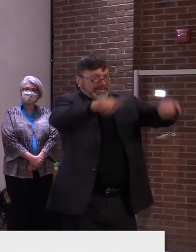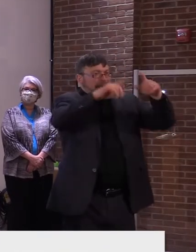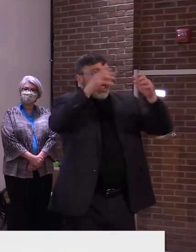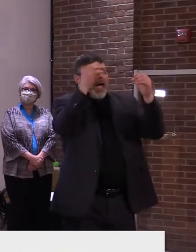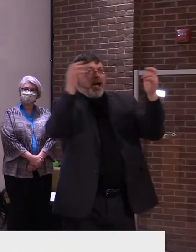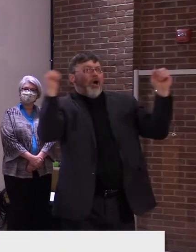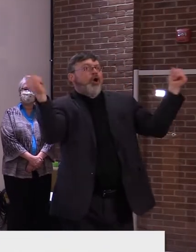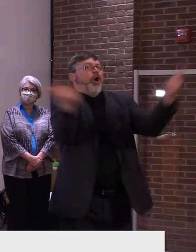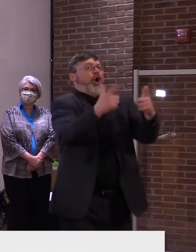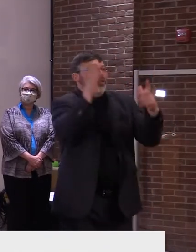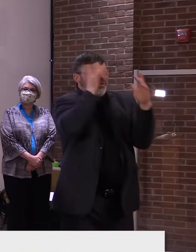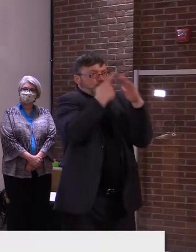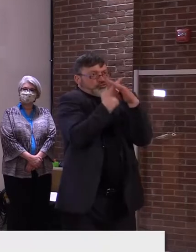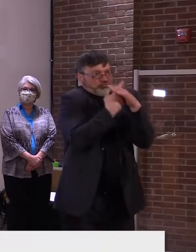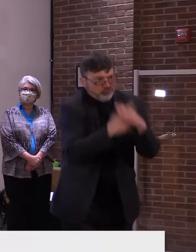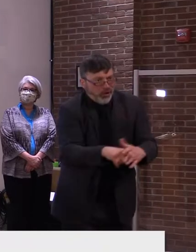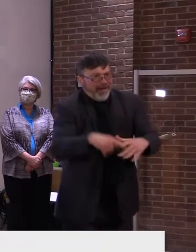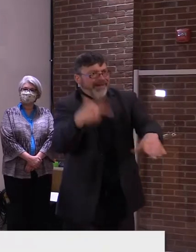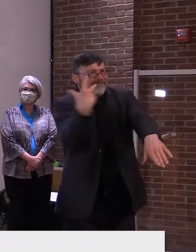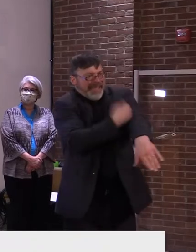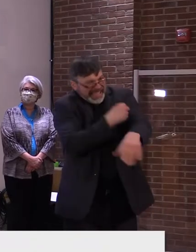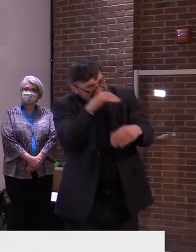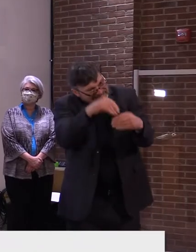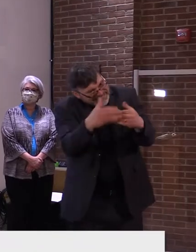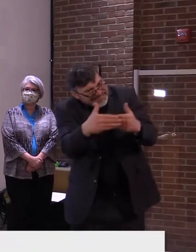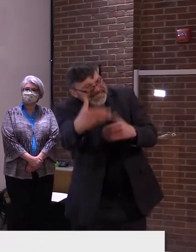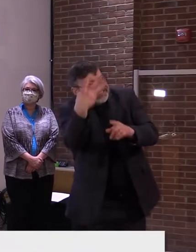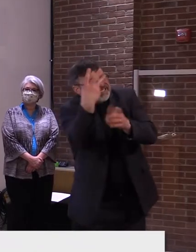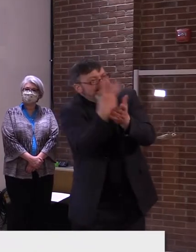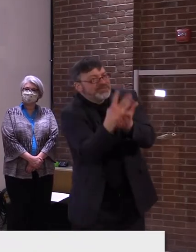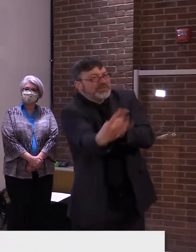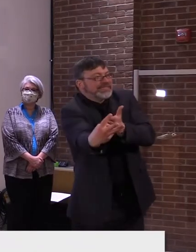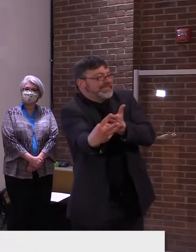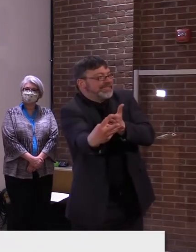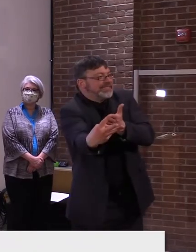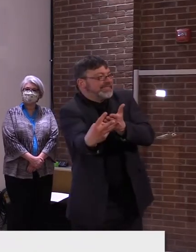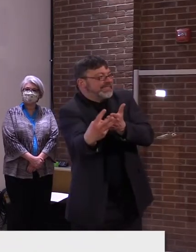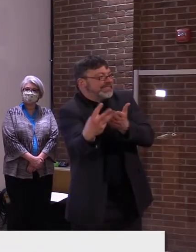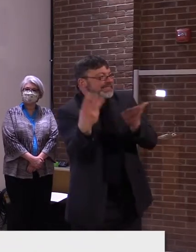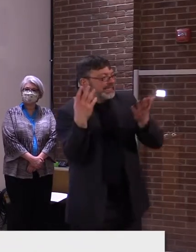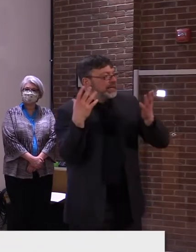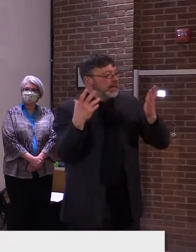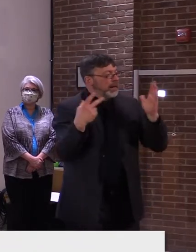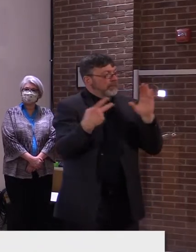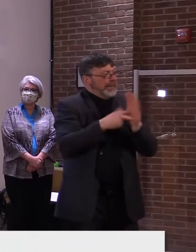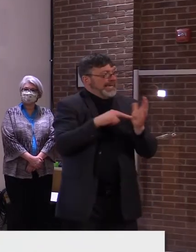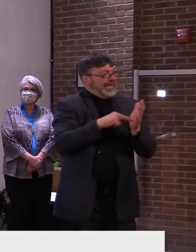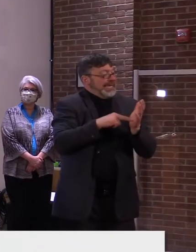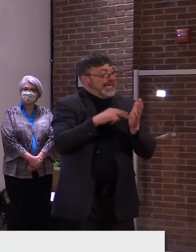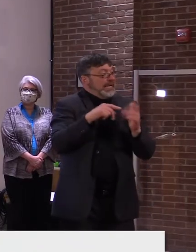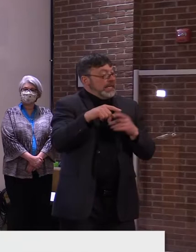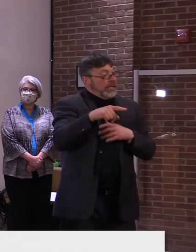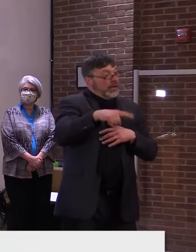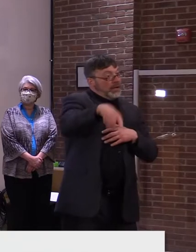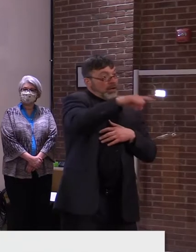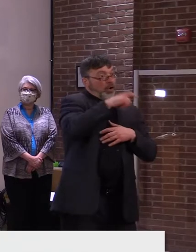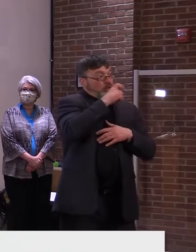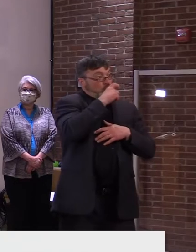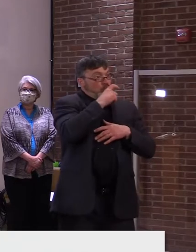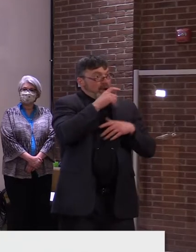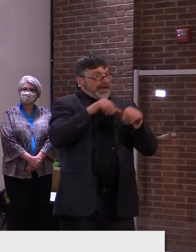will, because we're talking weeks as opposed to months and months and months separation between